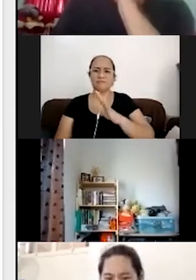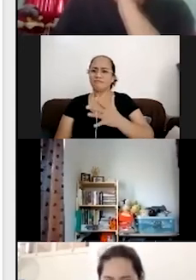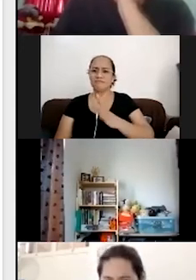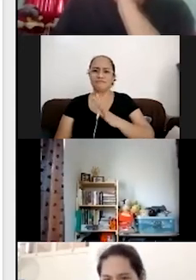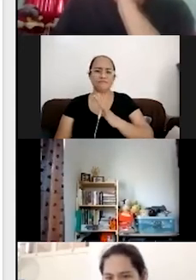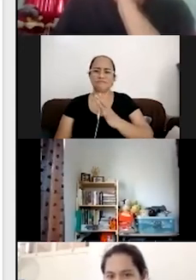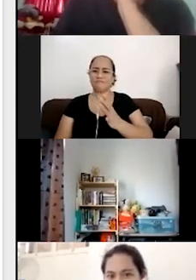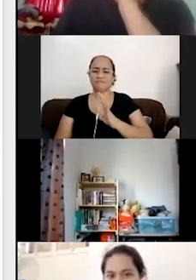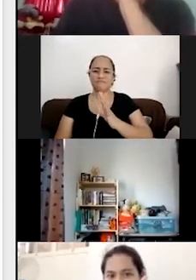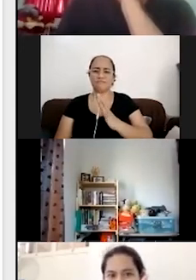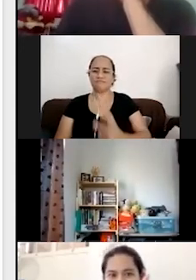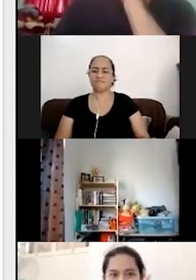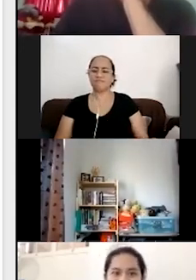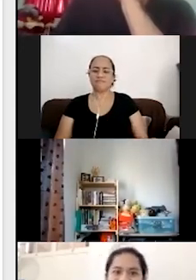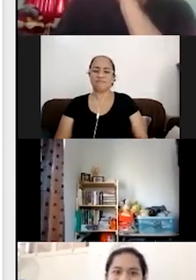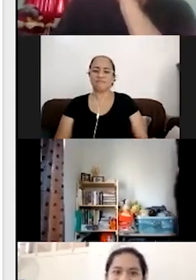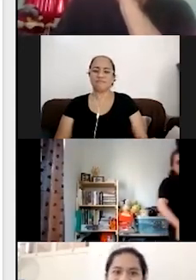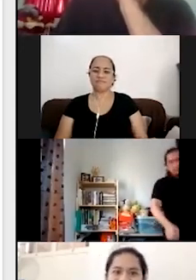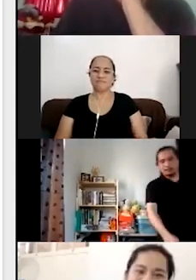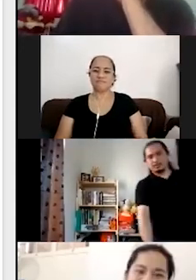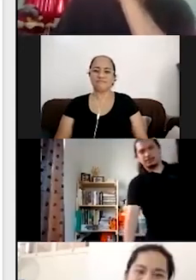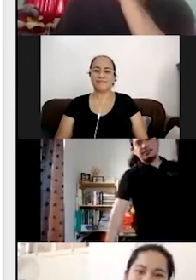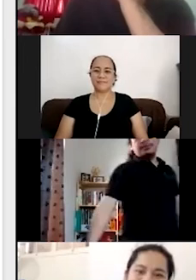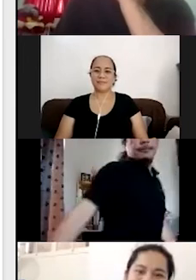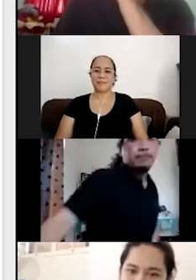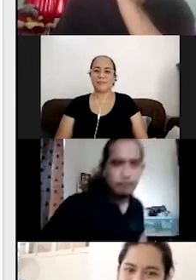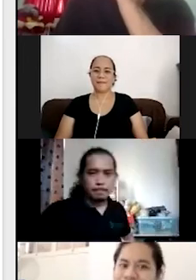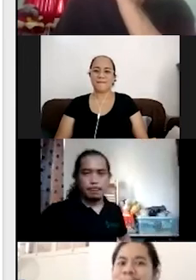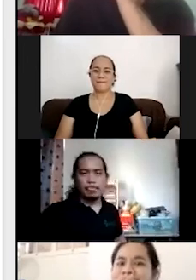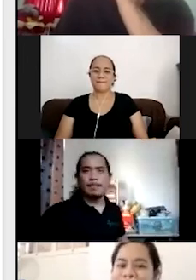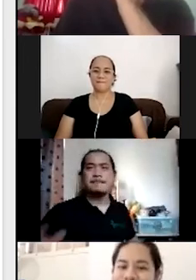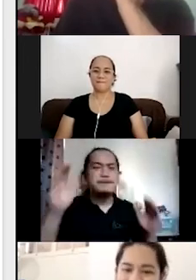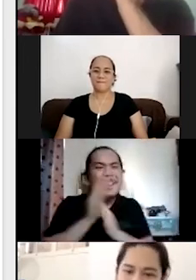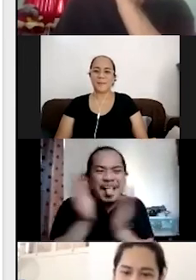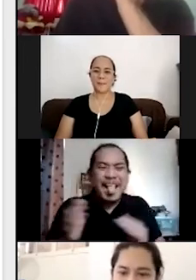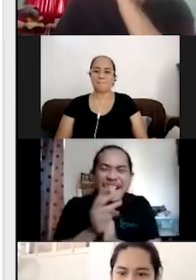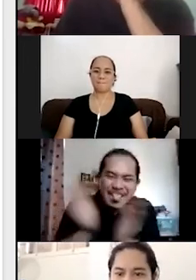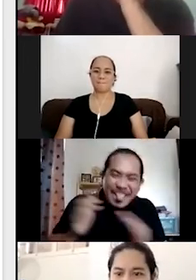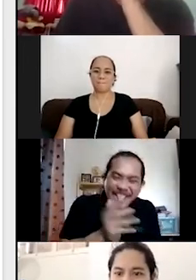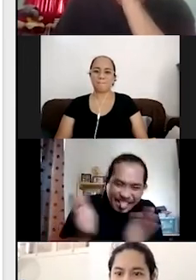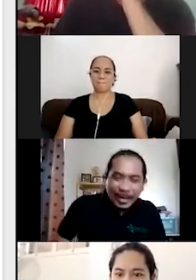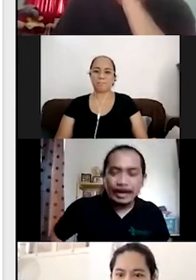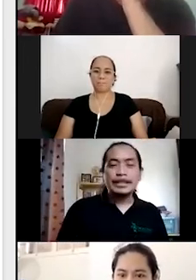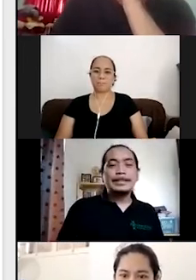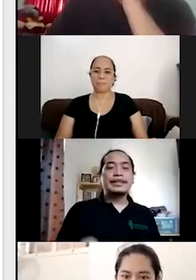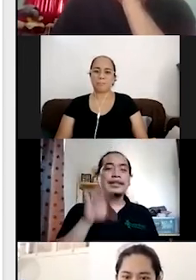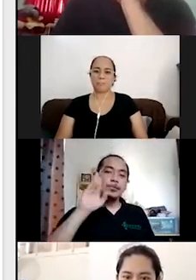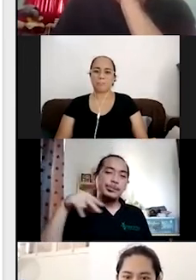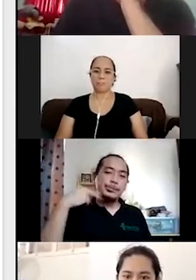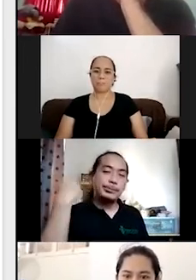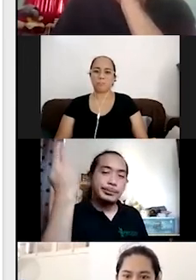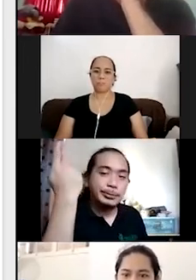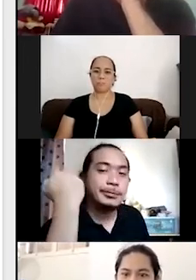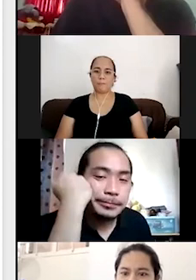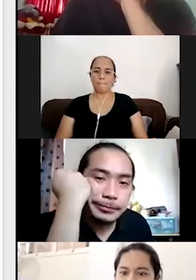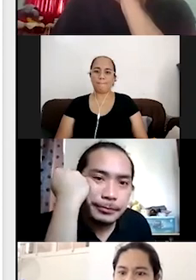it will give you, you need to have the discipline to really analyze the sentence closely. That's all. That's all I wanted to